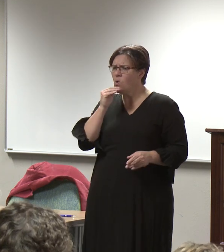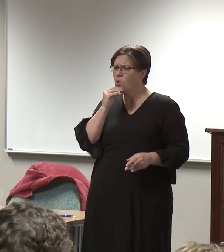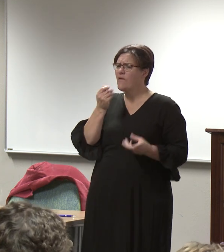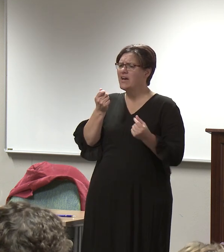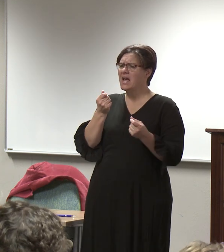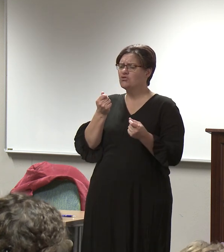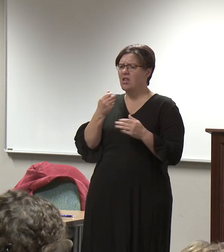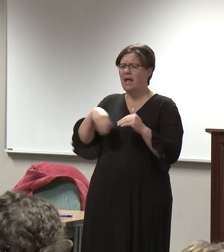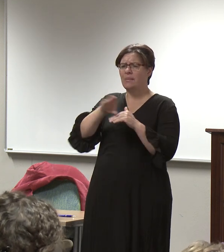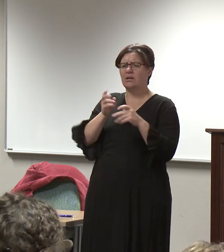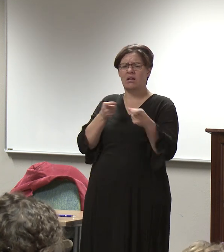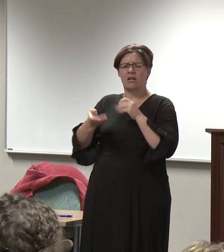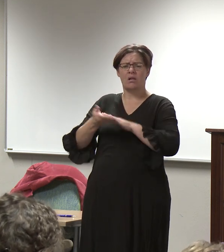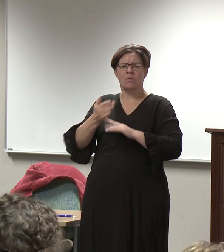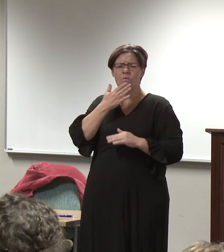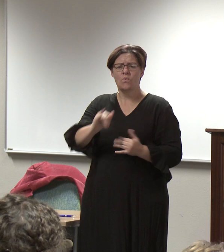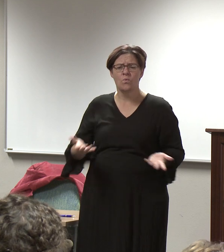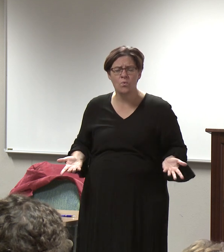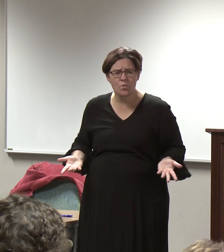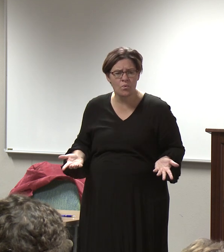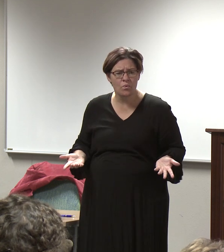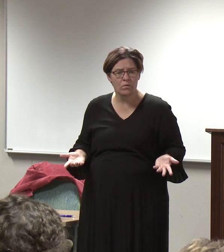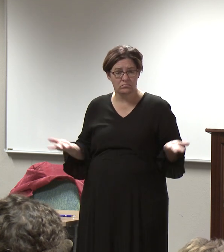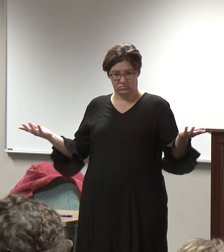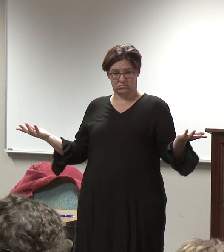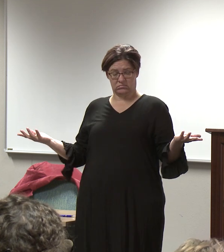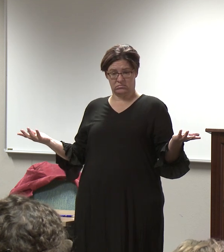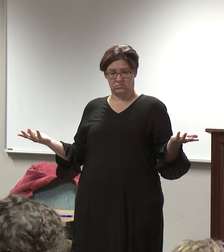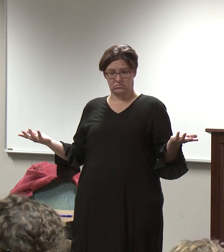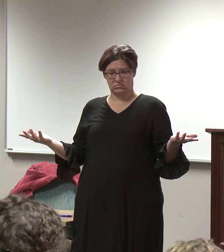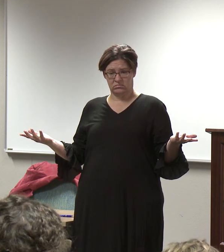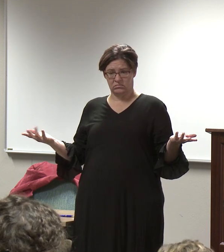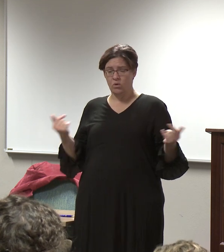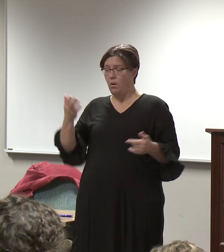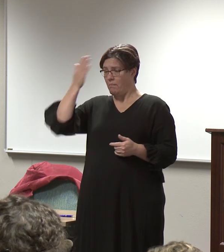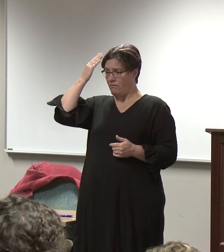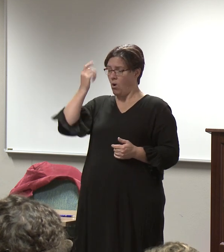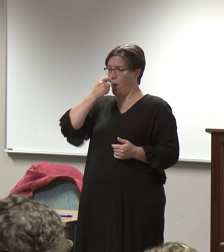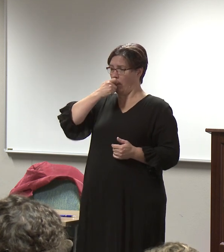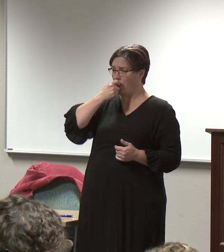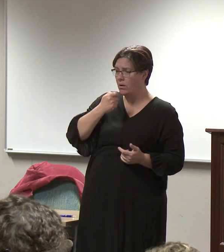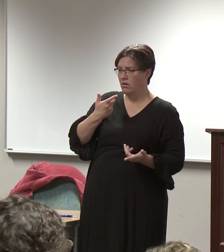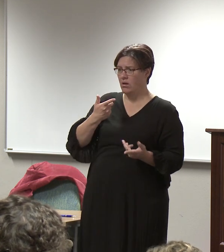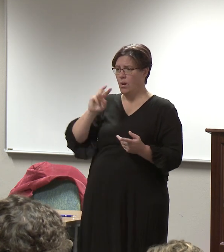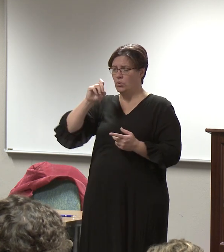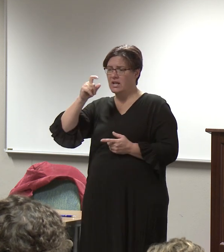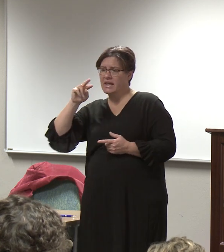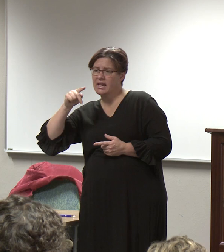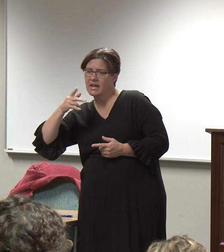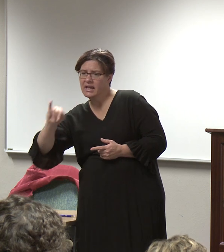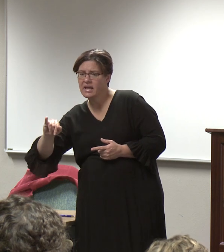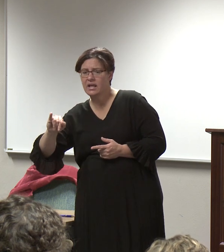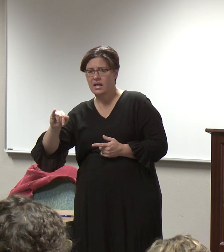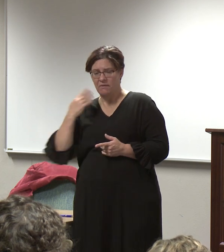capital? We don't know the names. We used to know the name of Hitler or Mussolini, but we don't know who runs